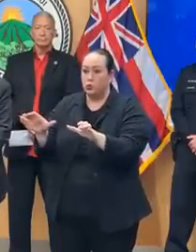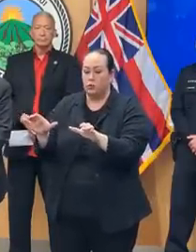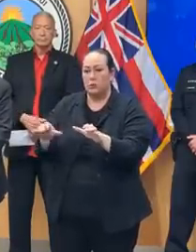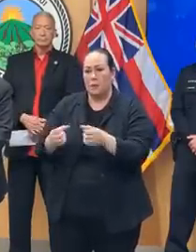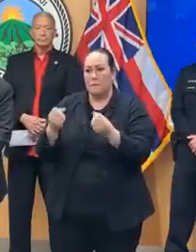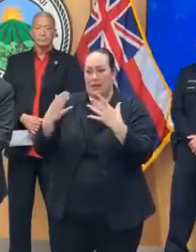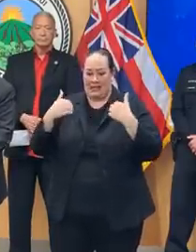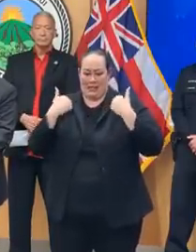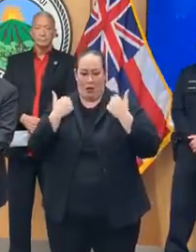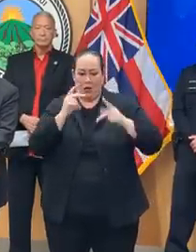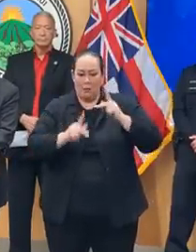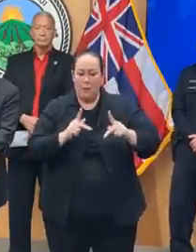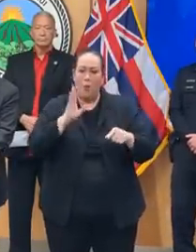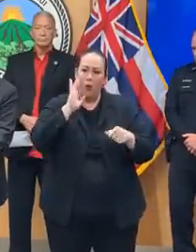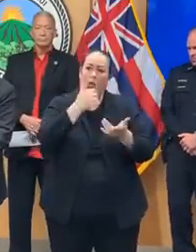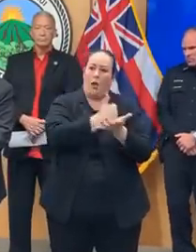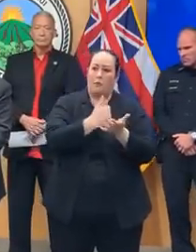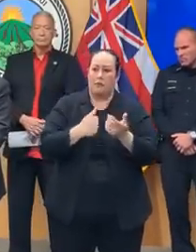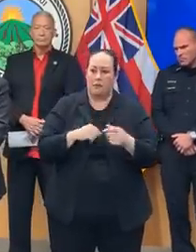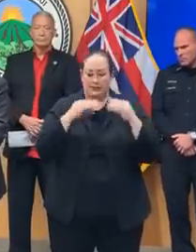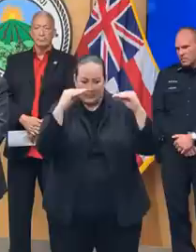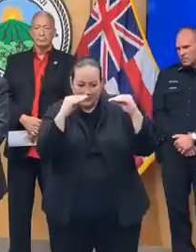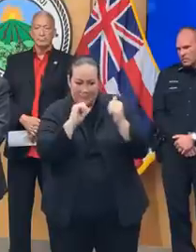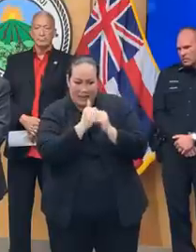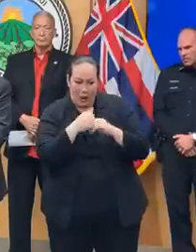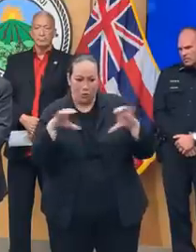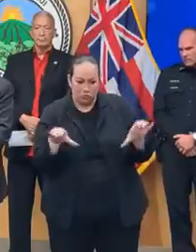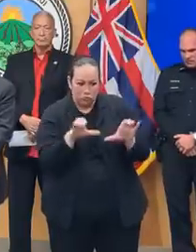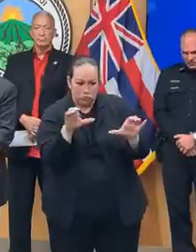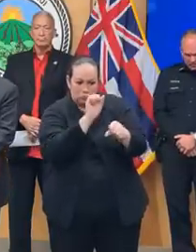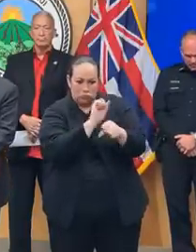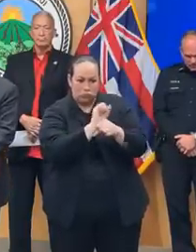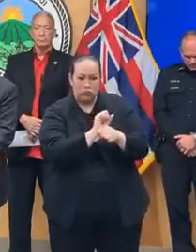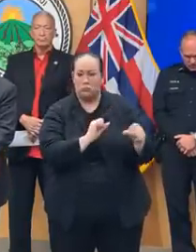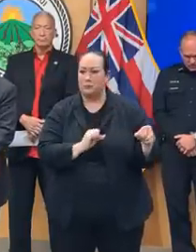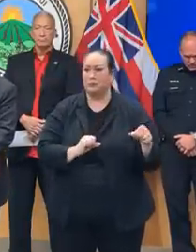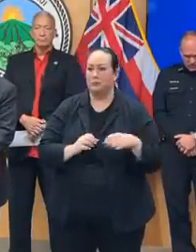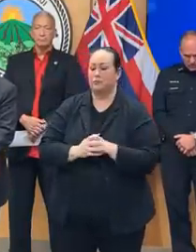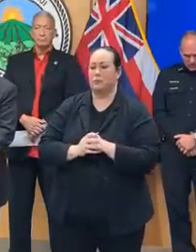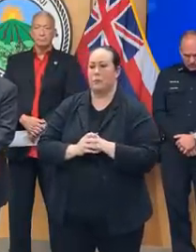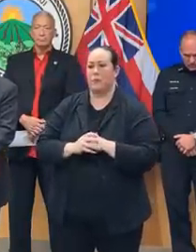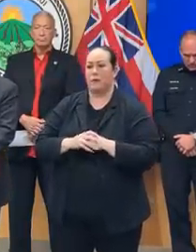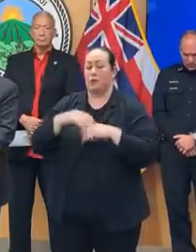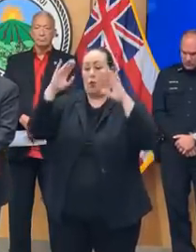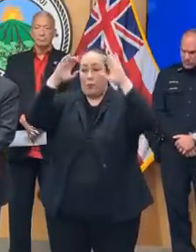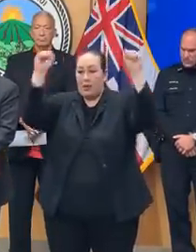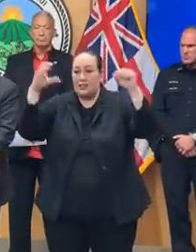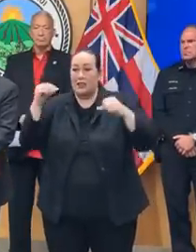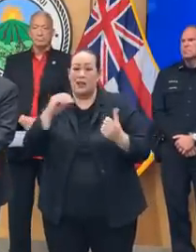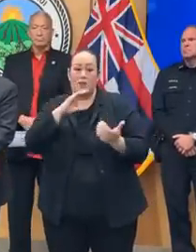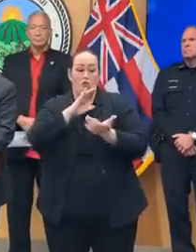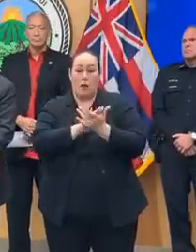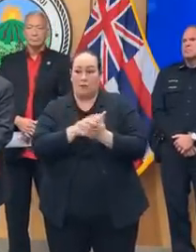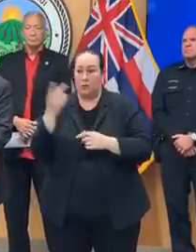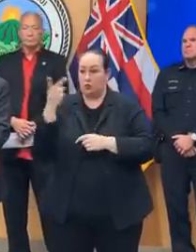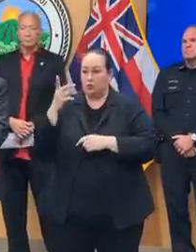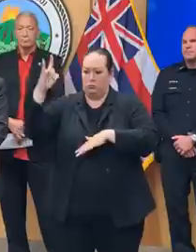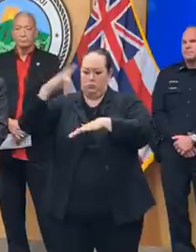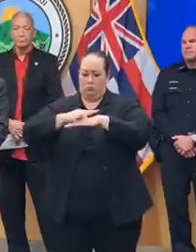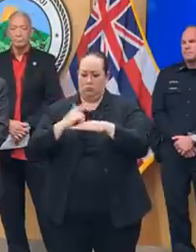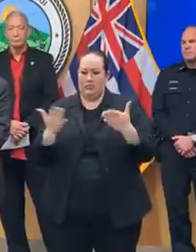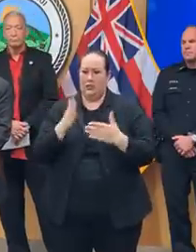it's important. So the president will be here Monday. We'll spend time viewing the site. First Lady will be here as well, and we'll be able to